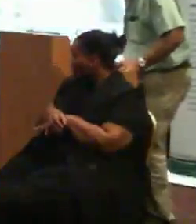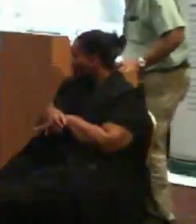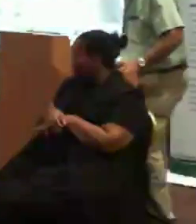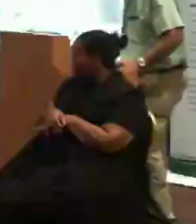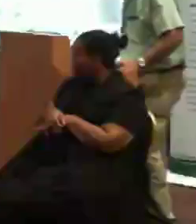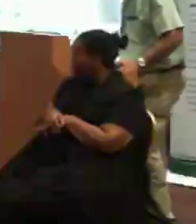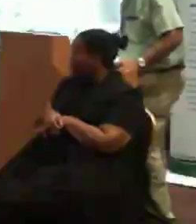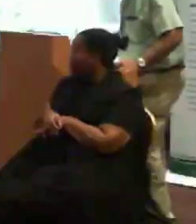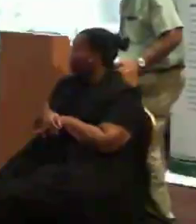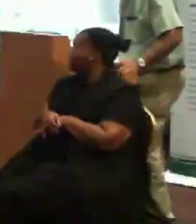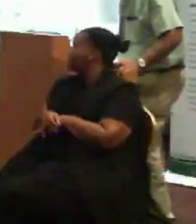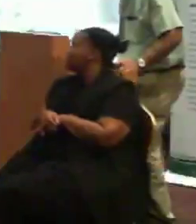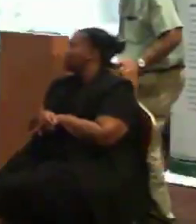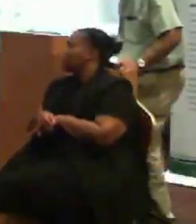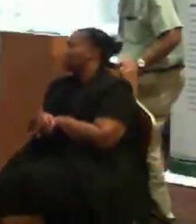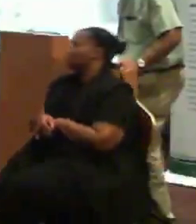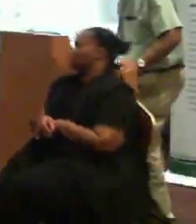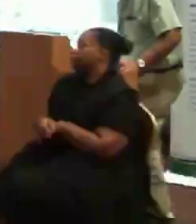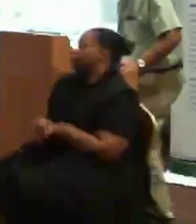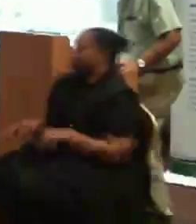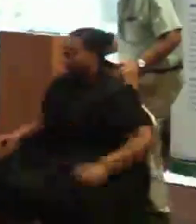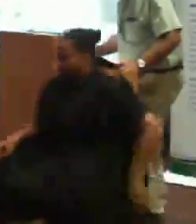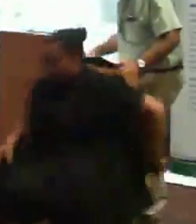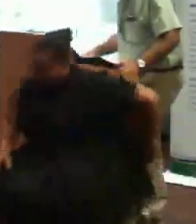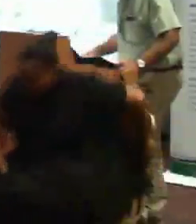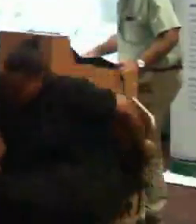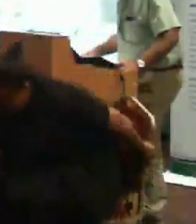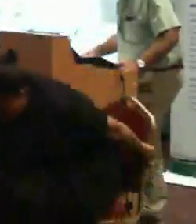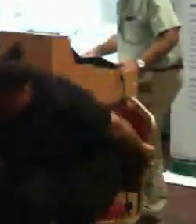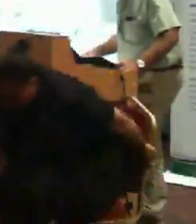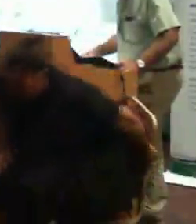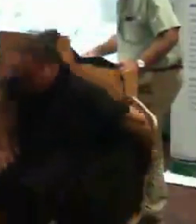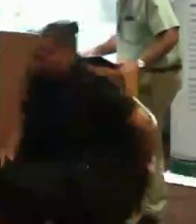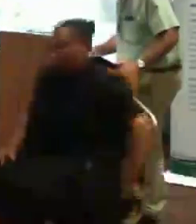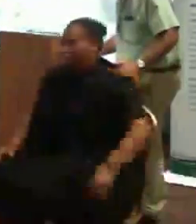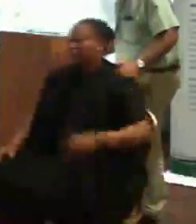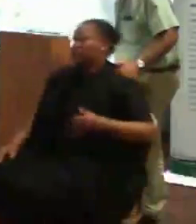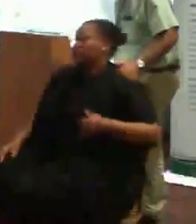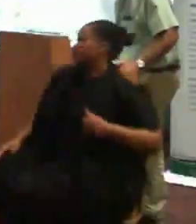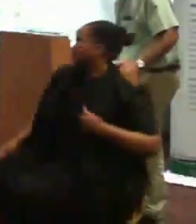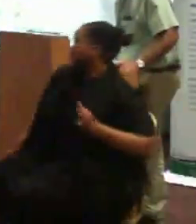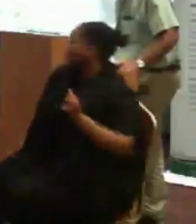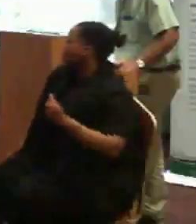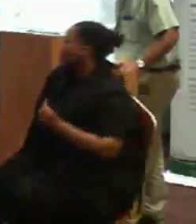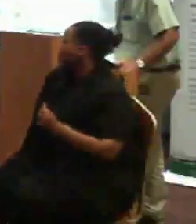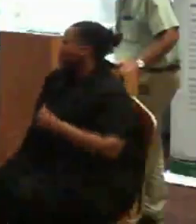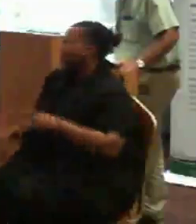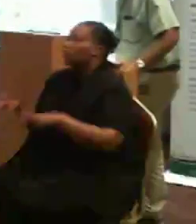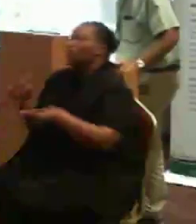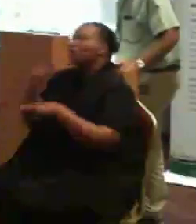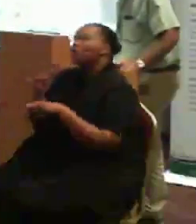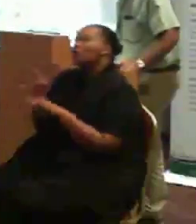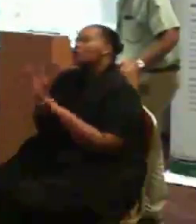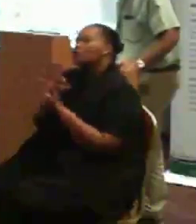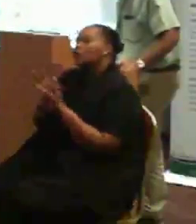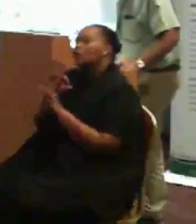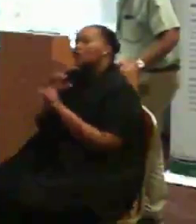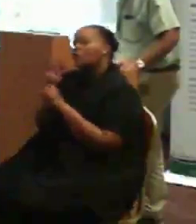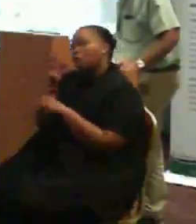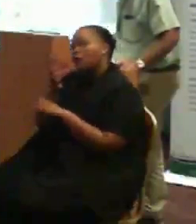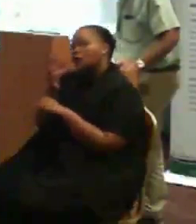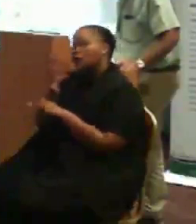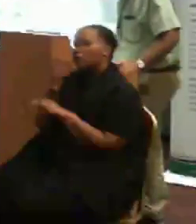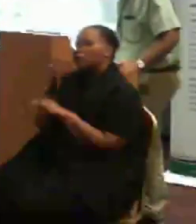Especially to say, for example, the impact that it can have in terms of employment in the agricultural sector,